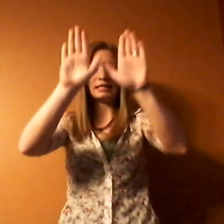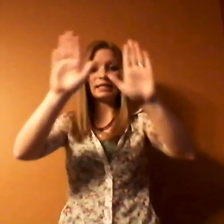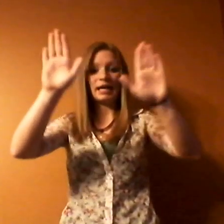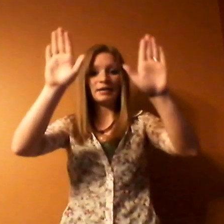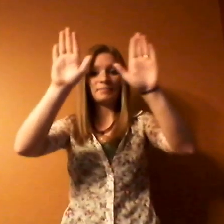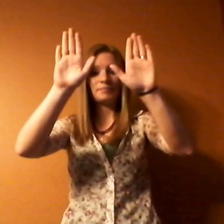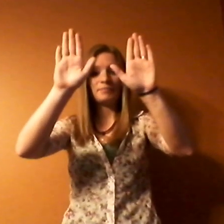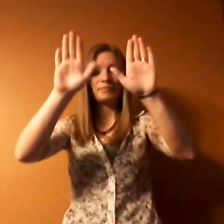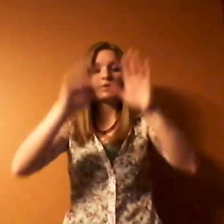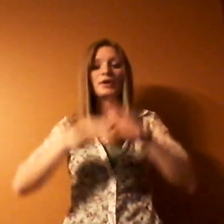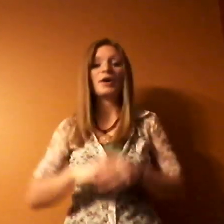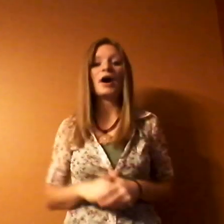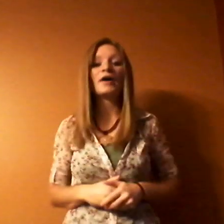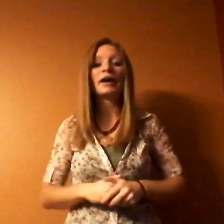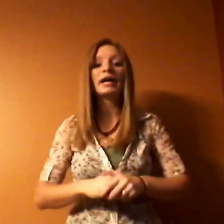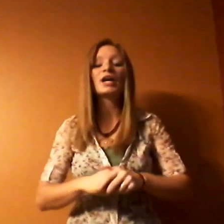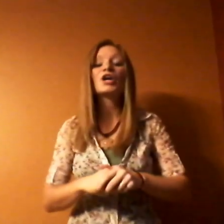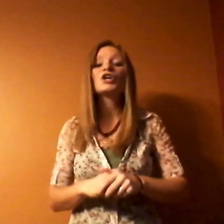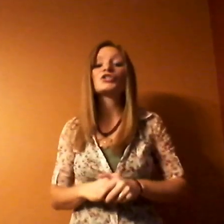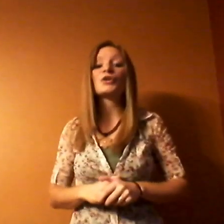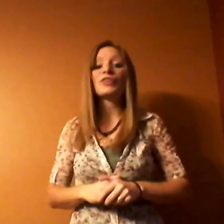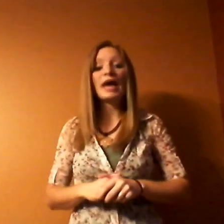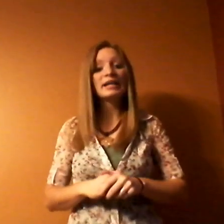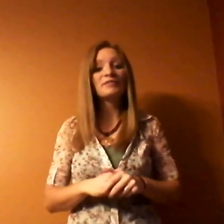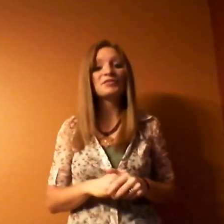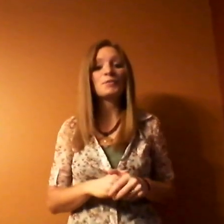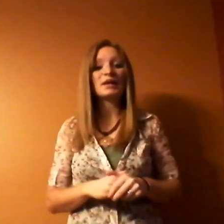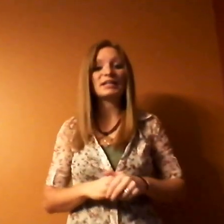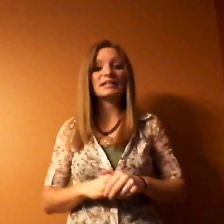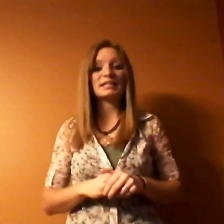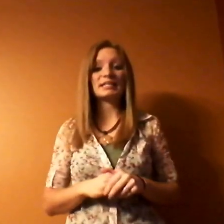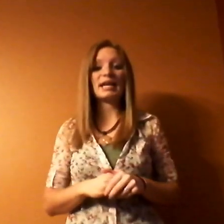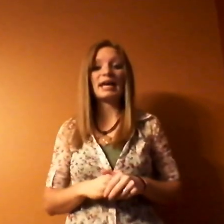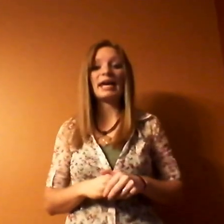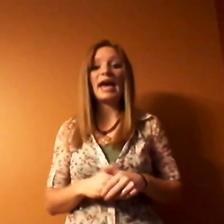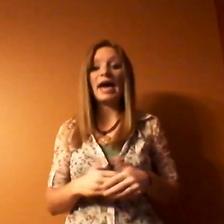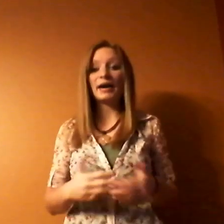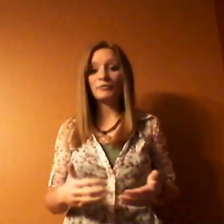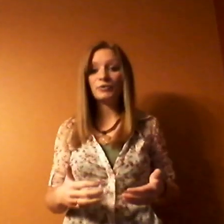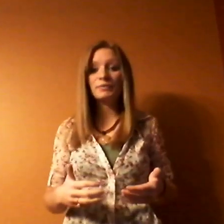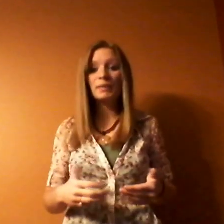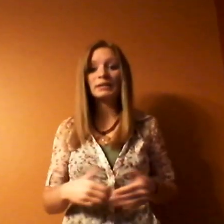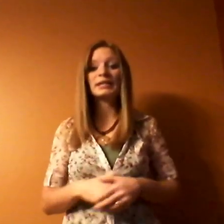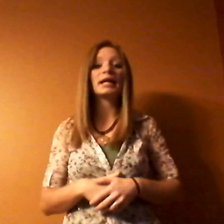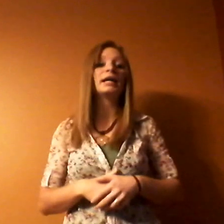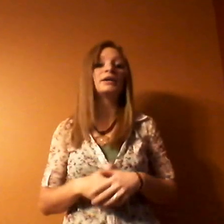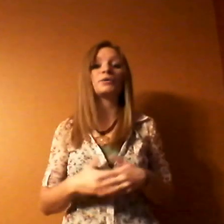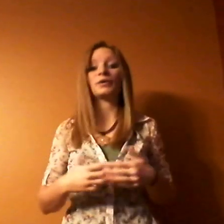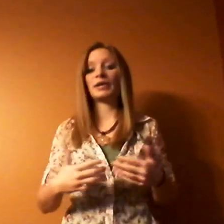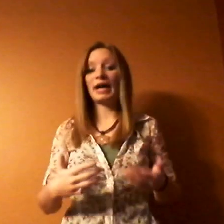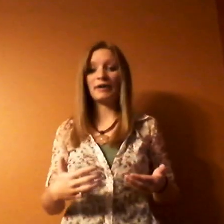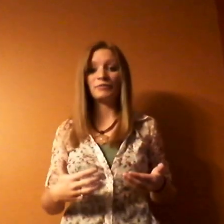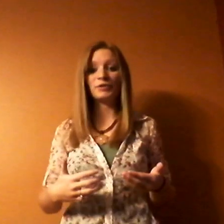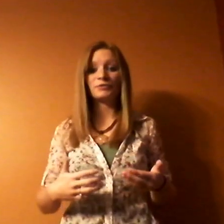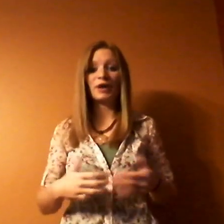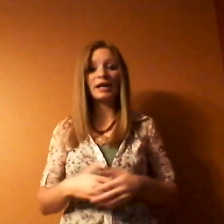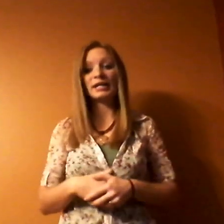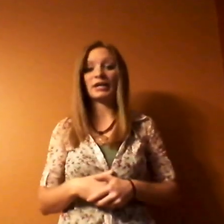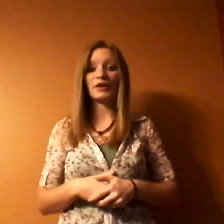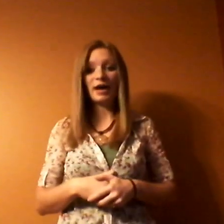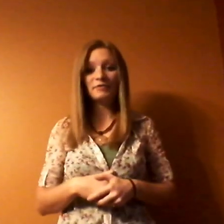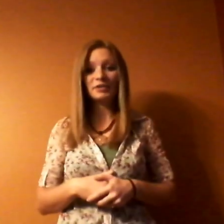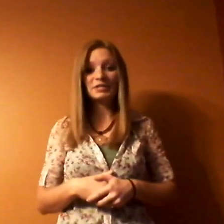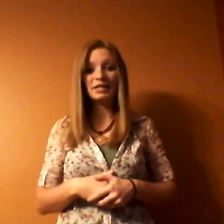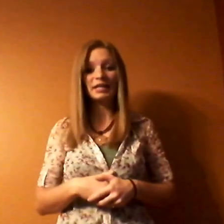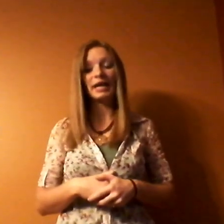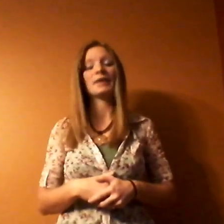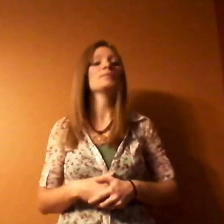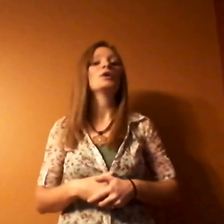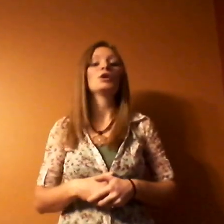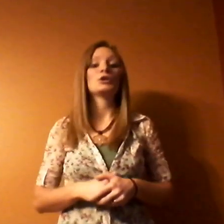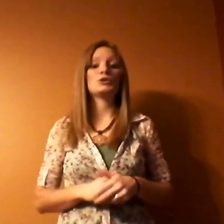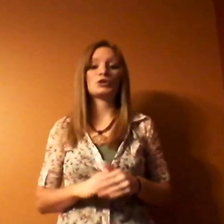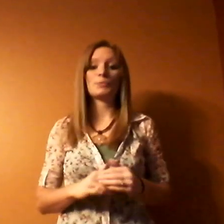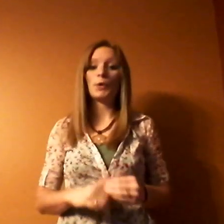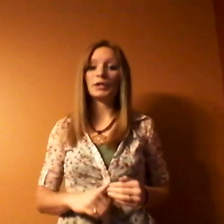Sunday. Alright, so then if you wanted to say every Monday or every Friday or every Sunday, you just pull it